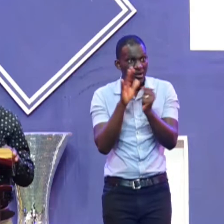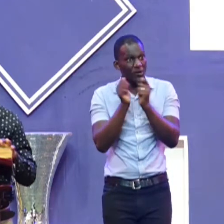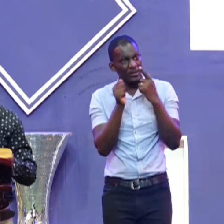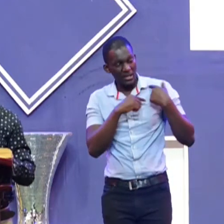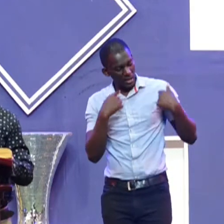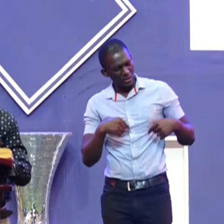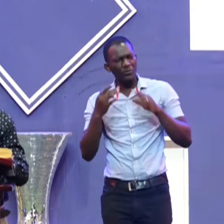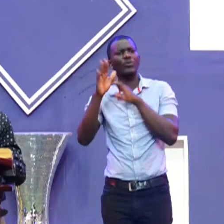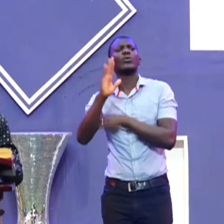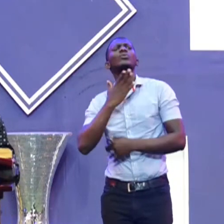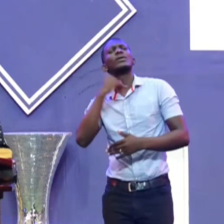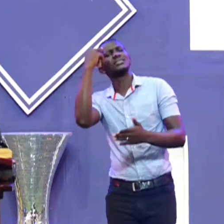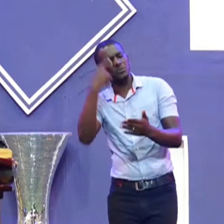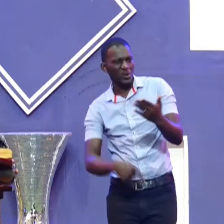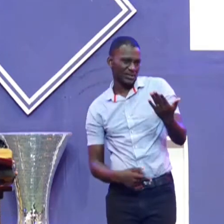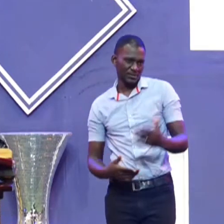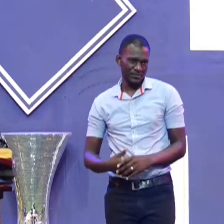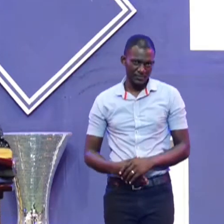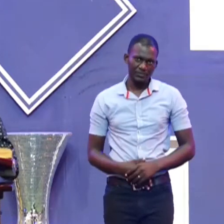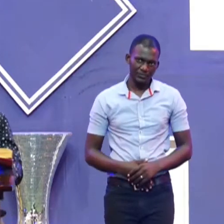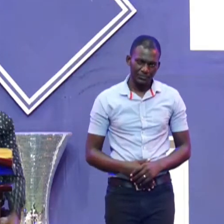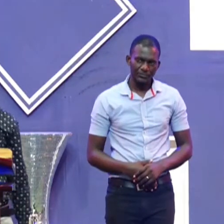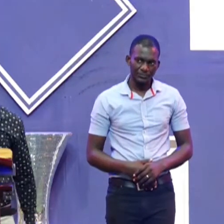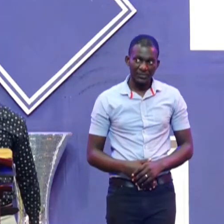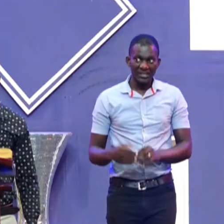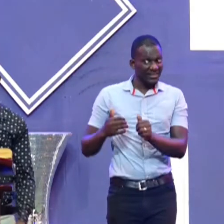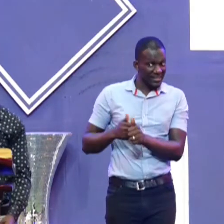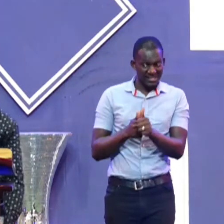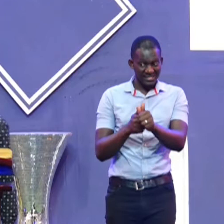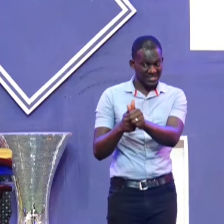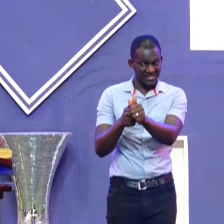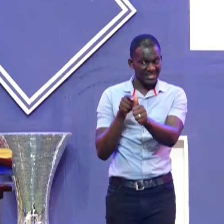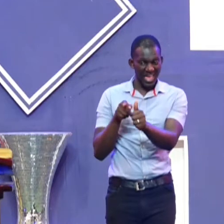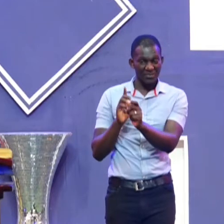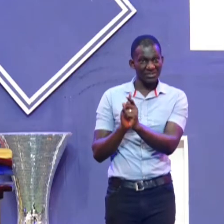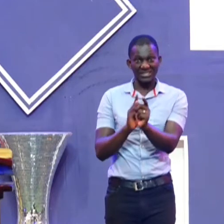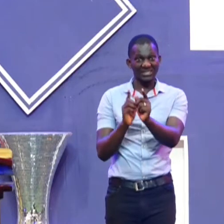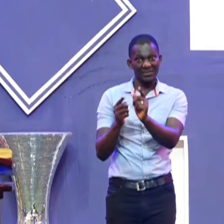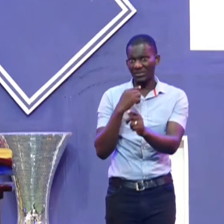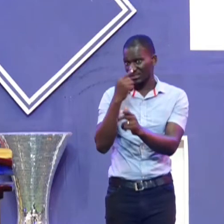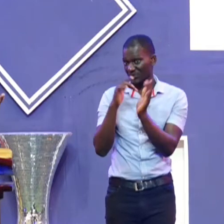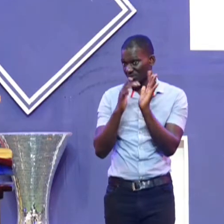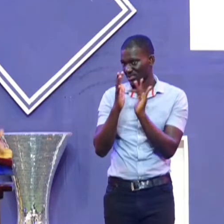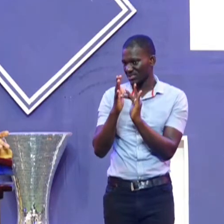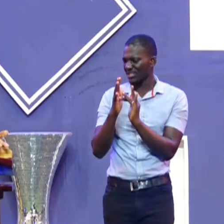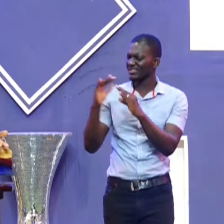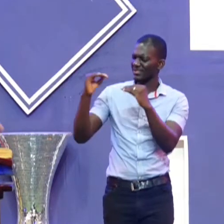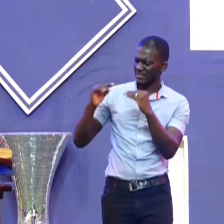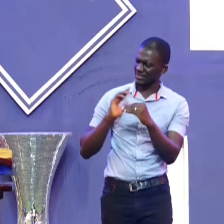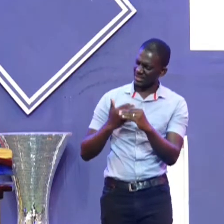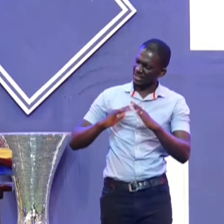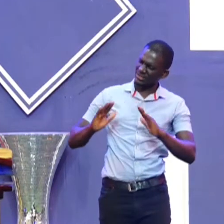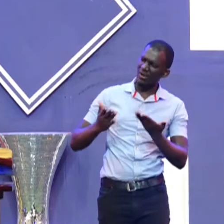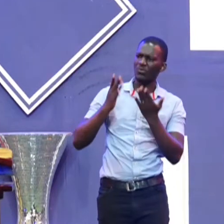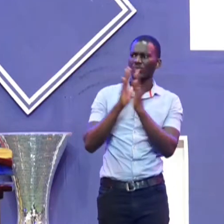prayer is packed with what God wants. Baba igirizo bakamba Yesu. Because the disciples told Jesus, tuyigirize okusaba. teach us